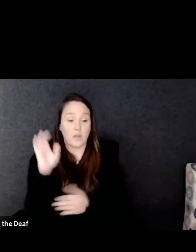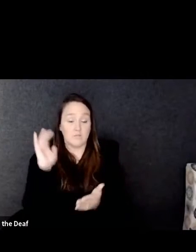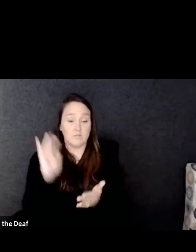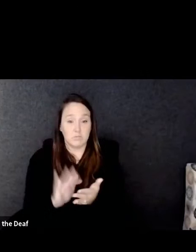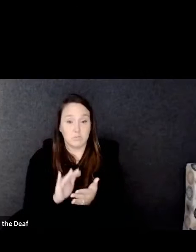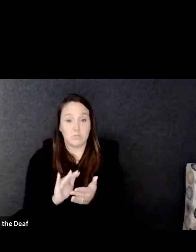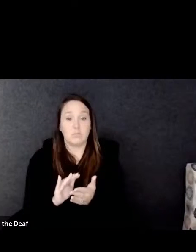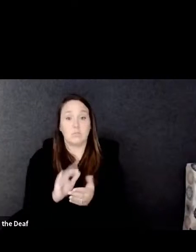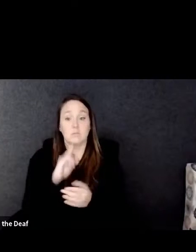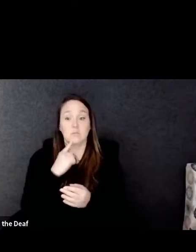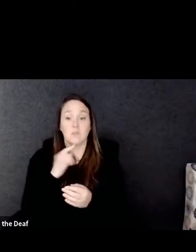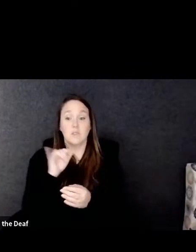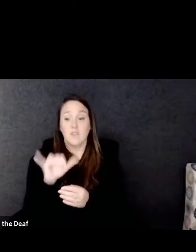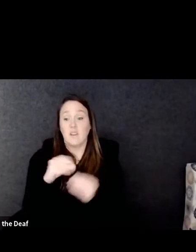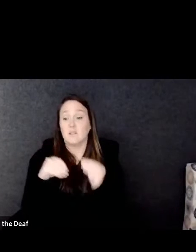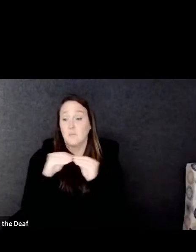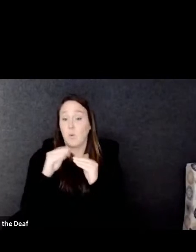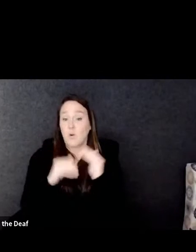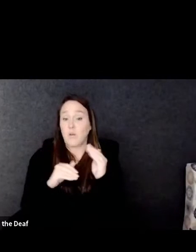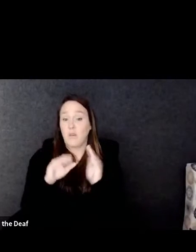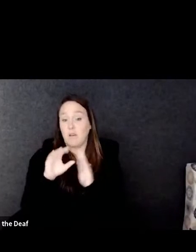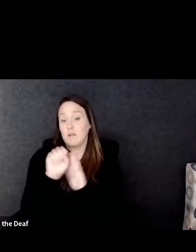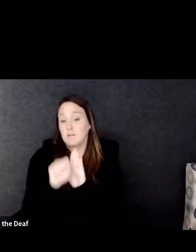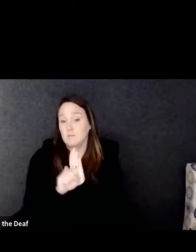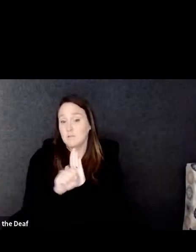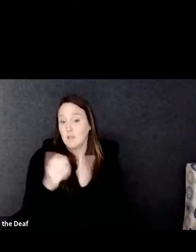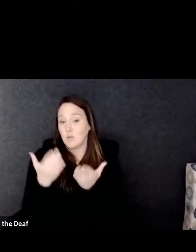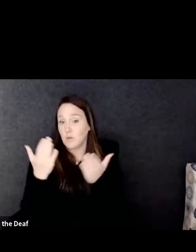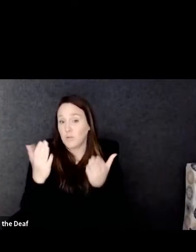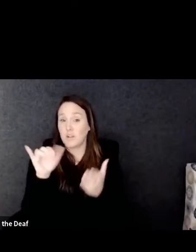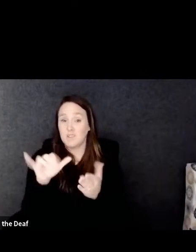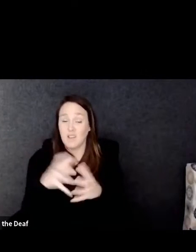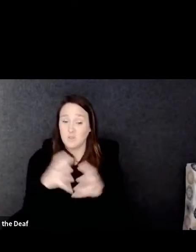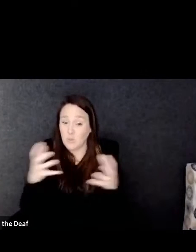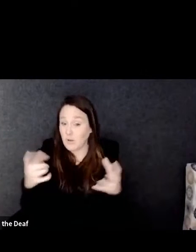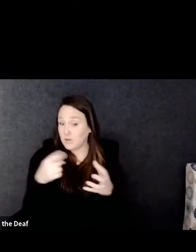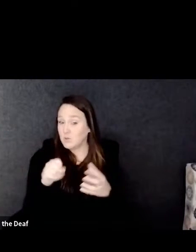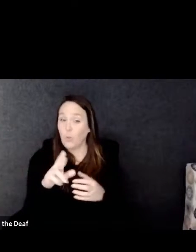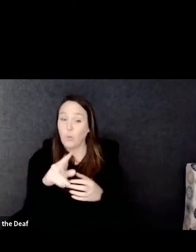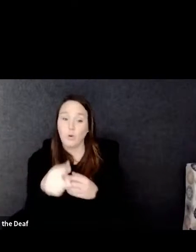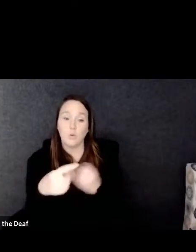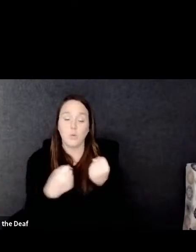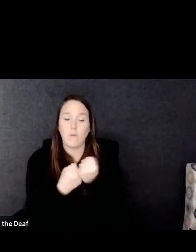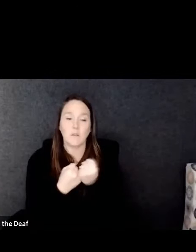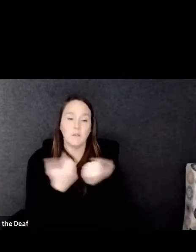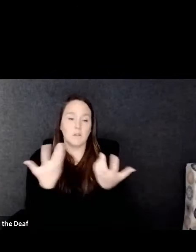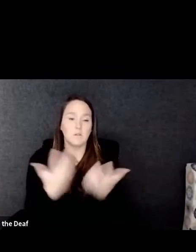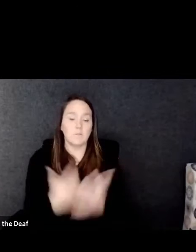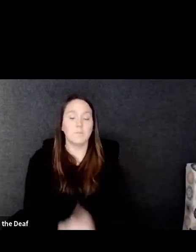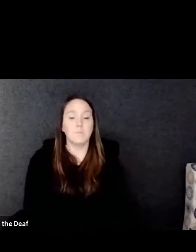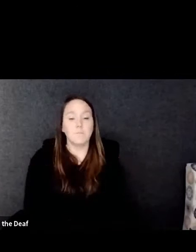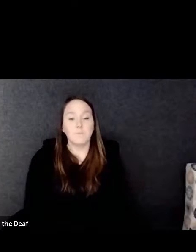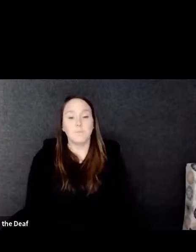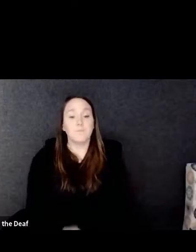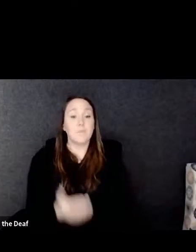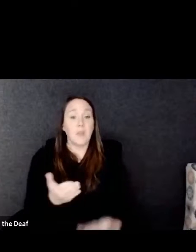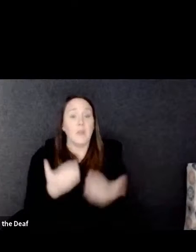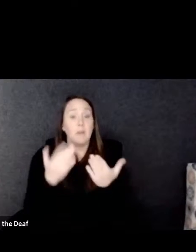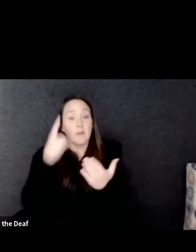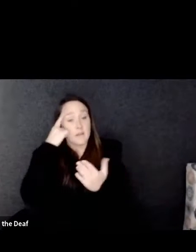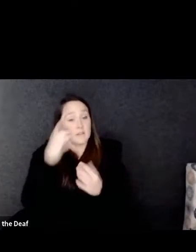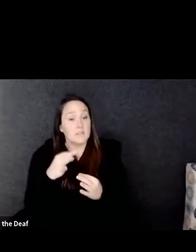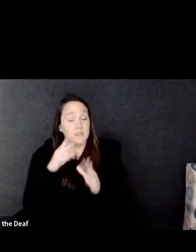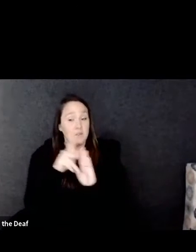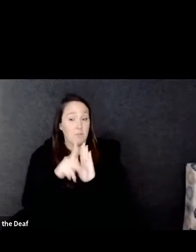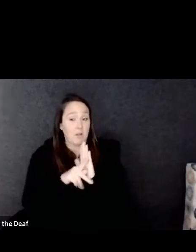beyond the state's recommendations. Is it too far, and is that something you would advocate? So decisions on policy recommendations are made by the